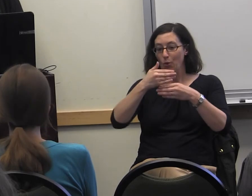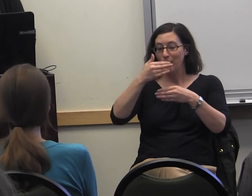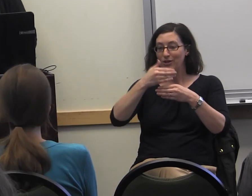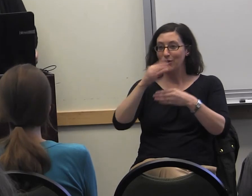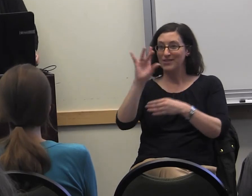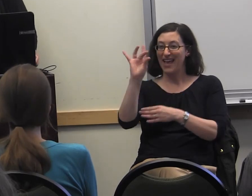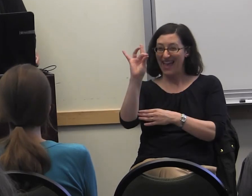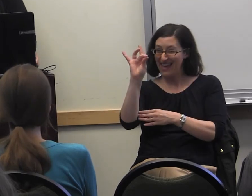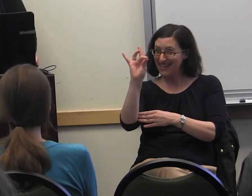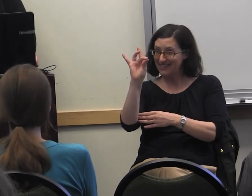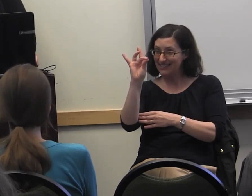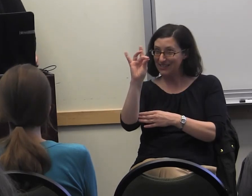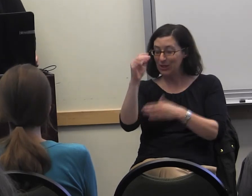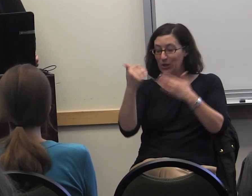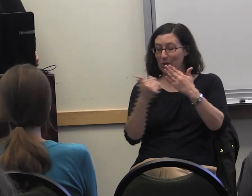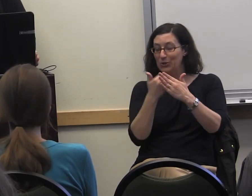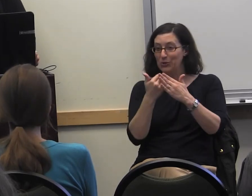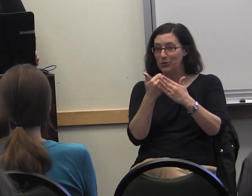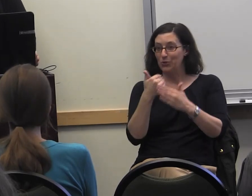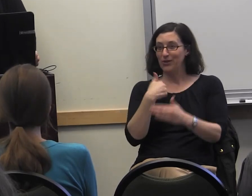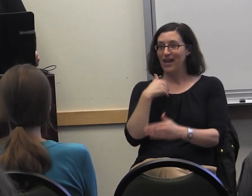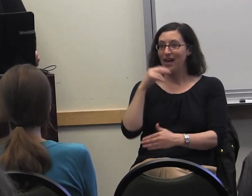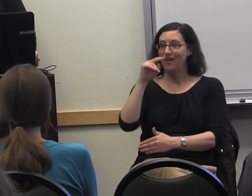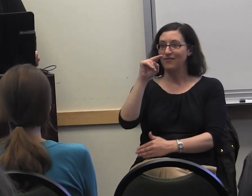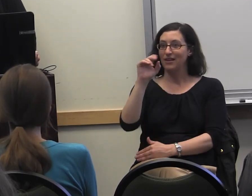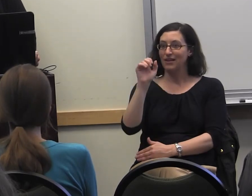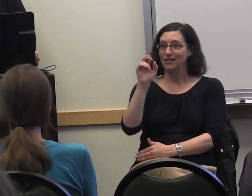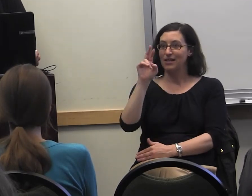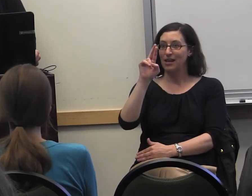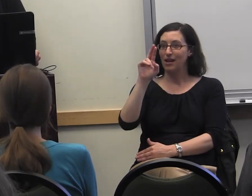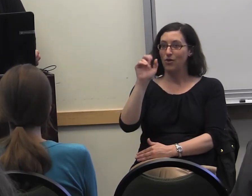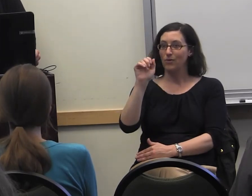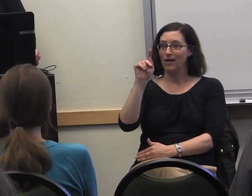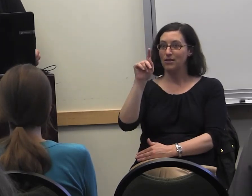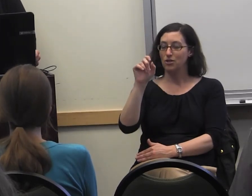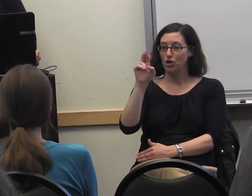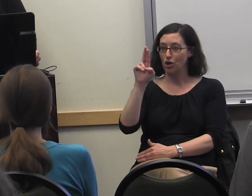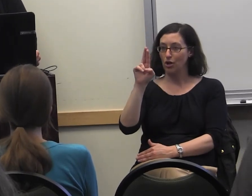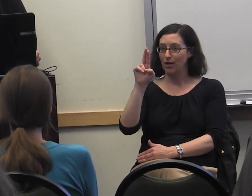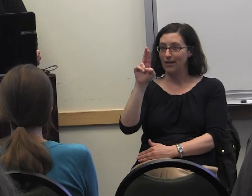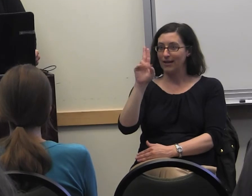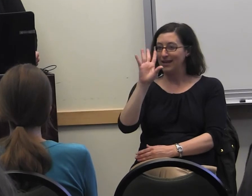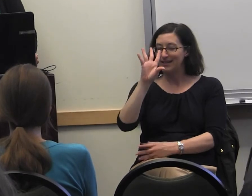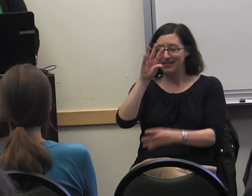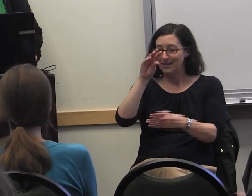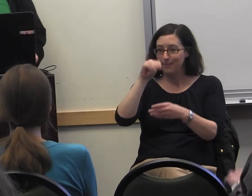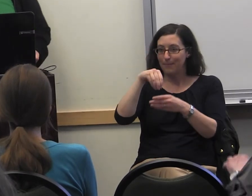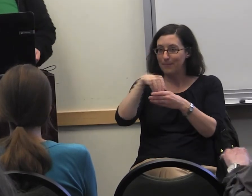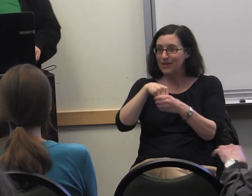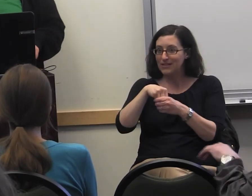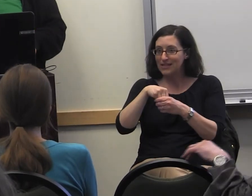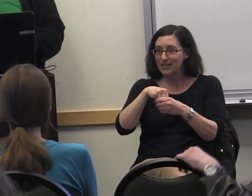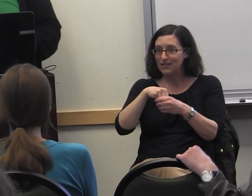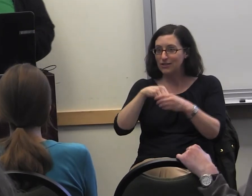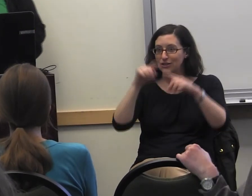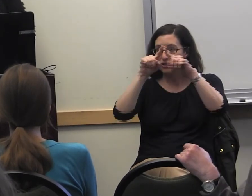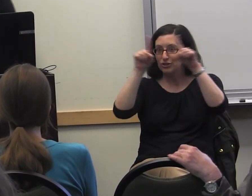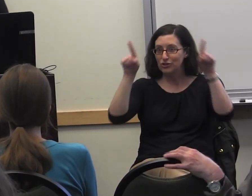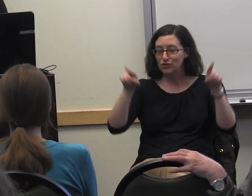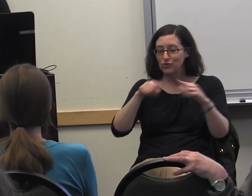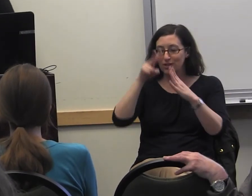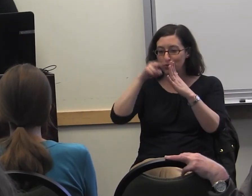8, we gained Narrator, a built-in screen reader that's actually been around since I think XP, but it became much